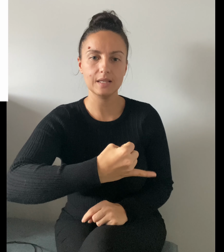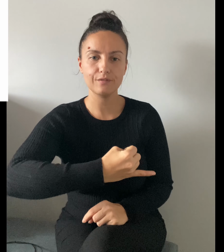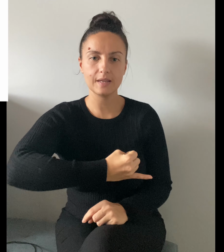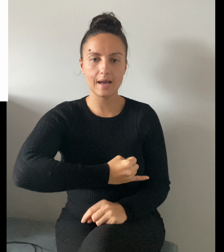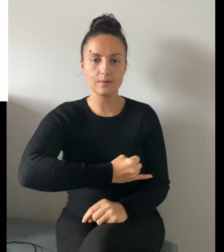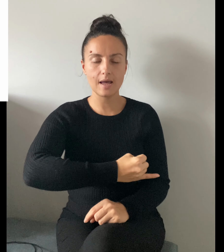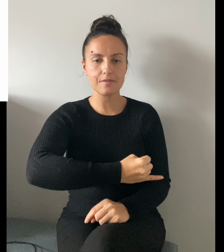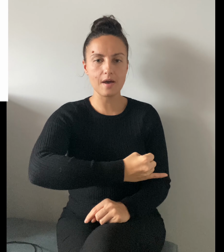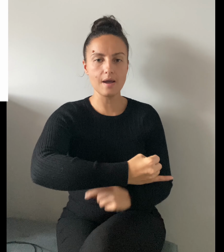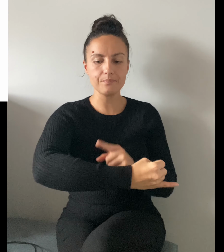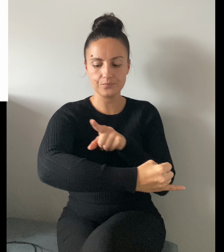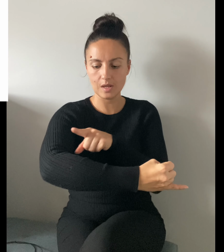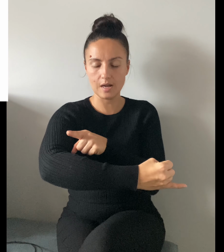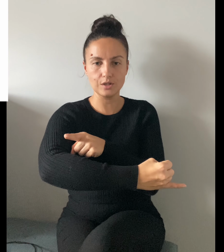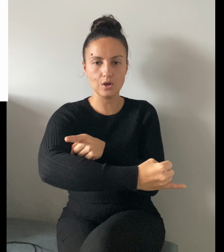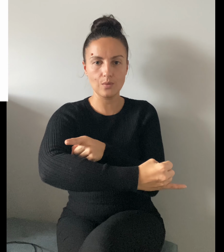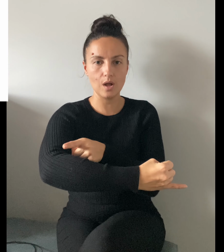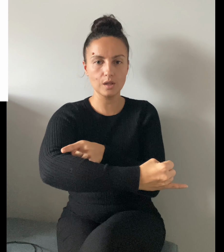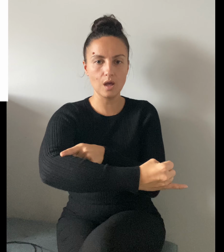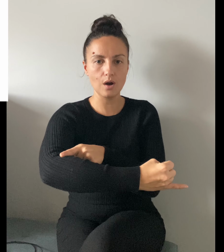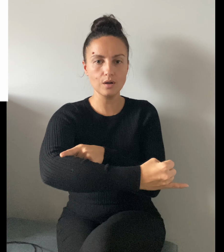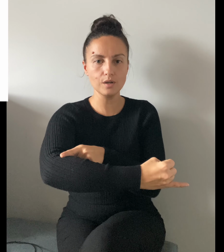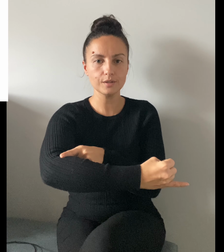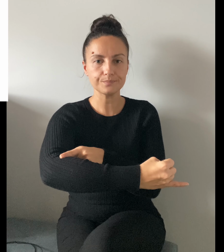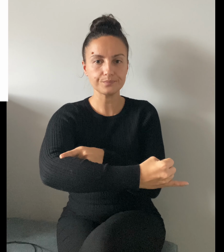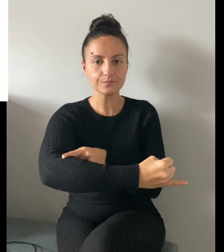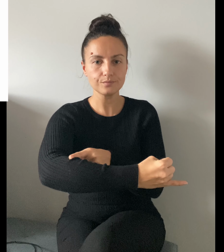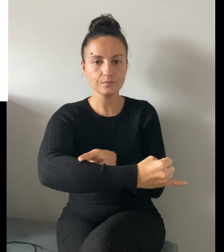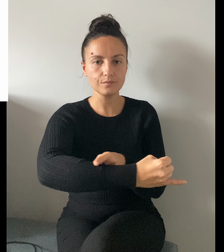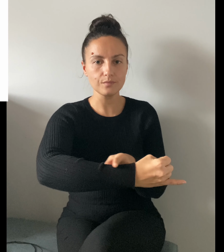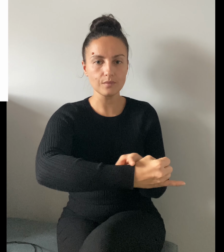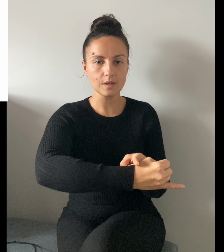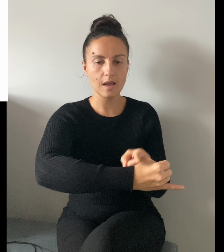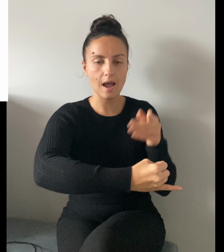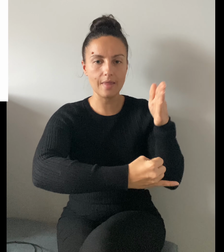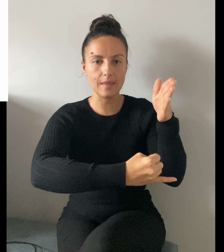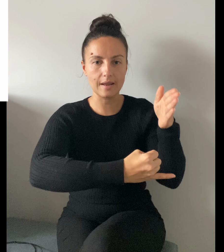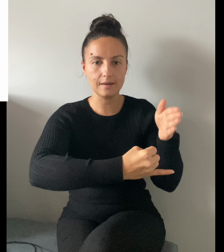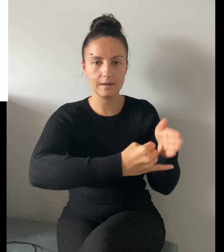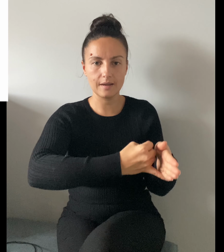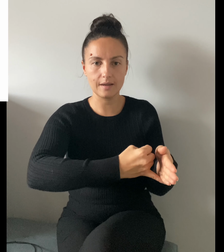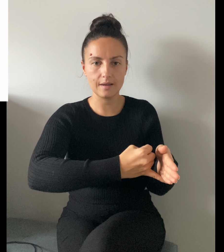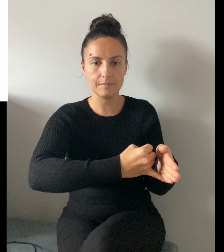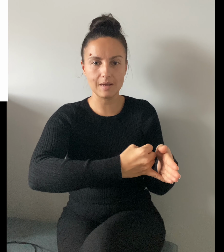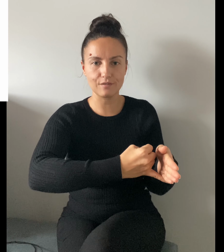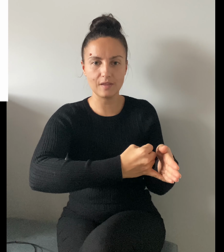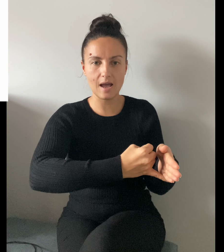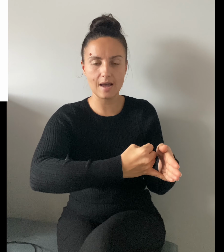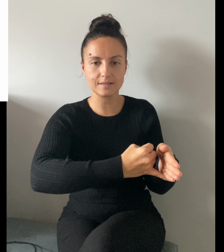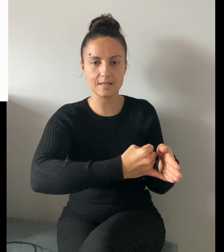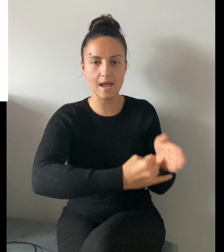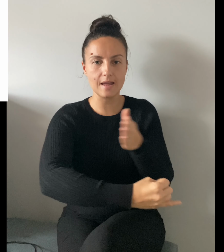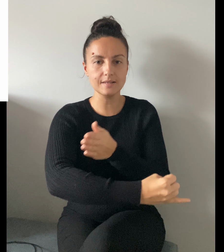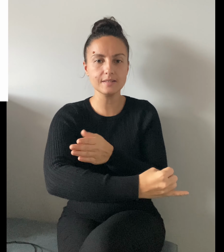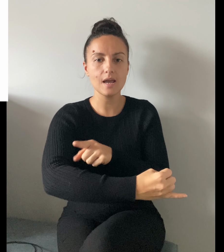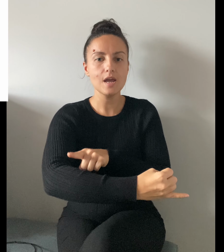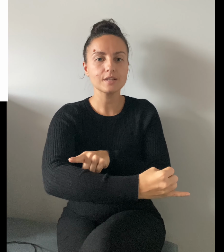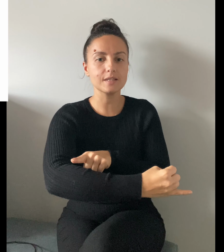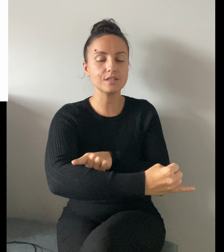finger out like that and you go along and then make a flat hand to the end. So this is your